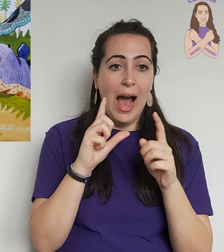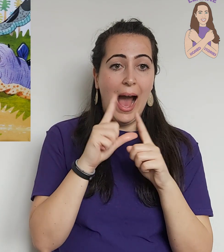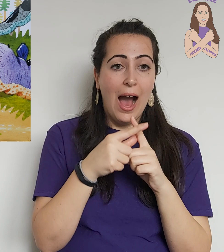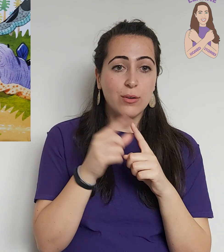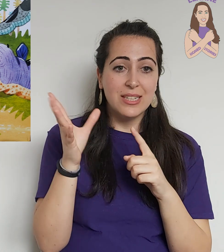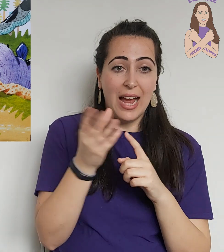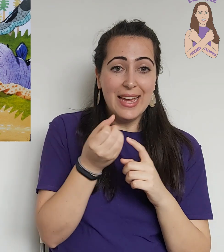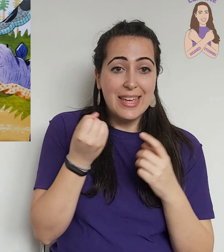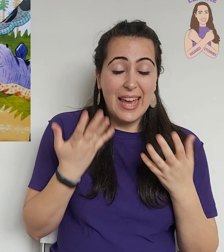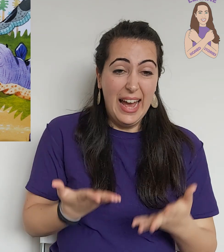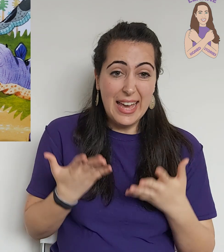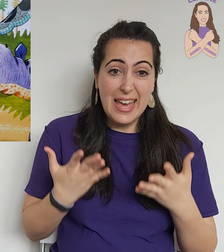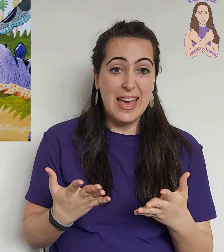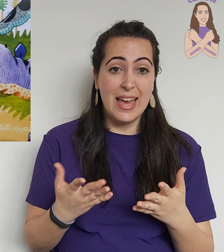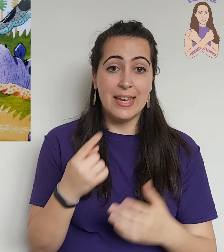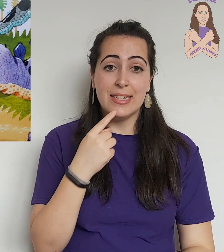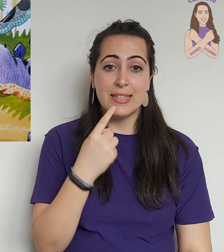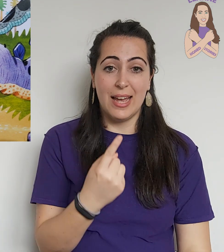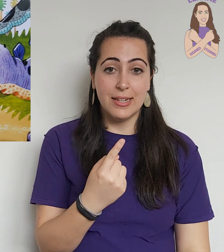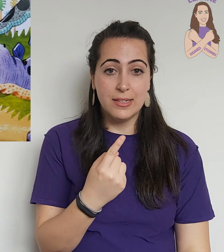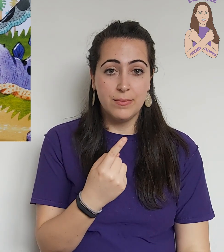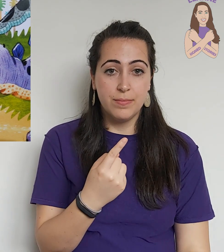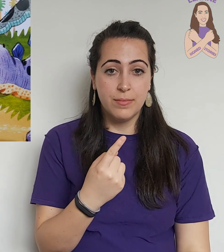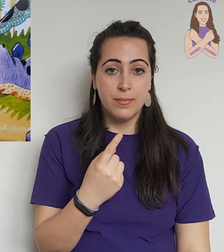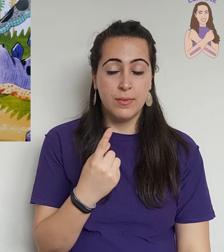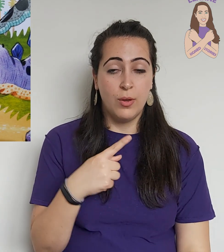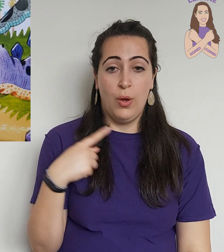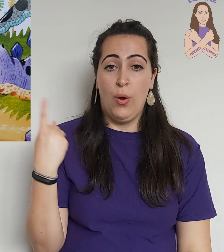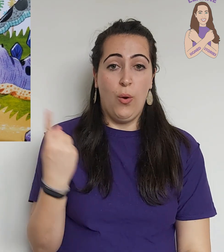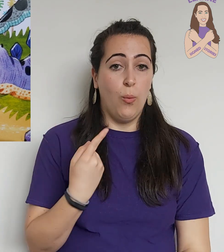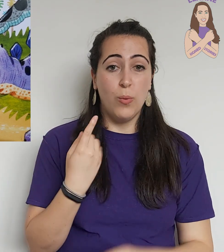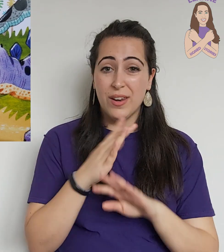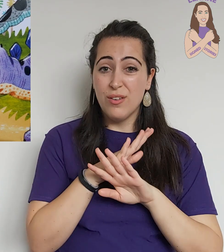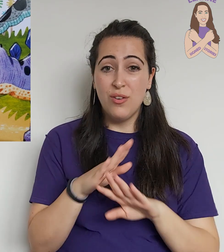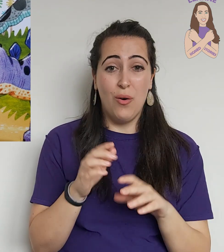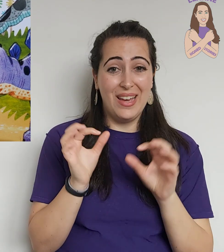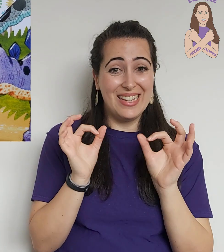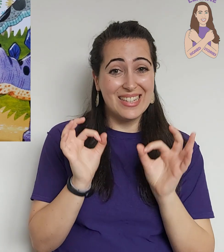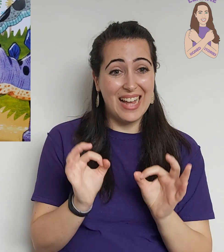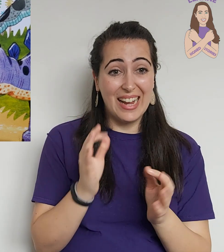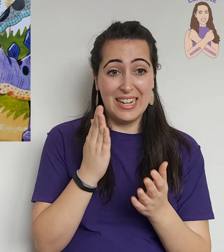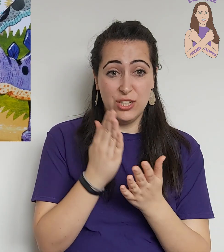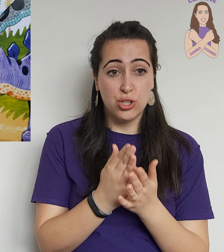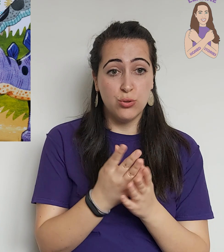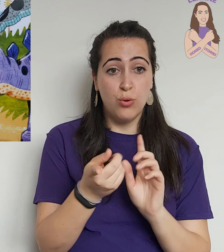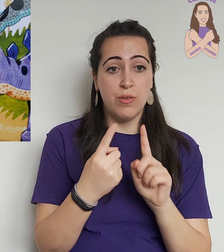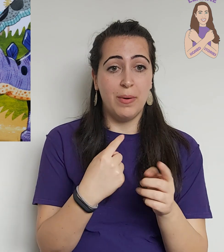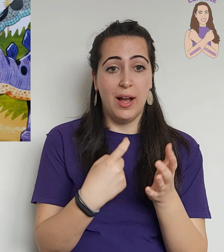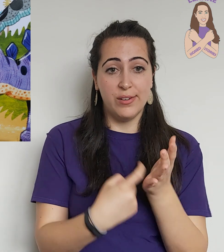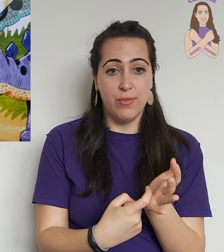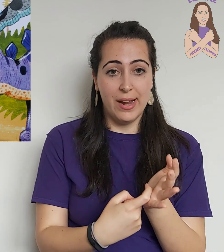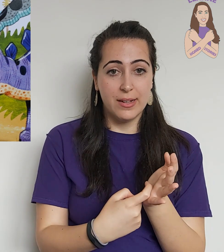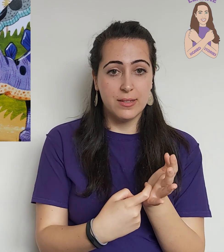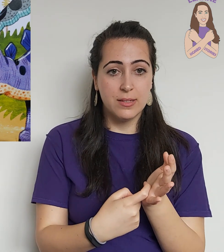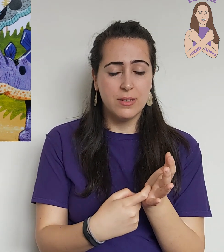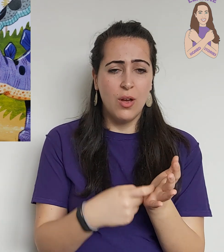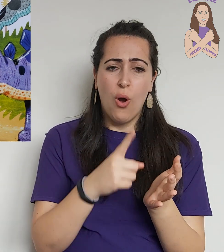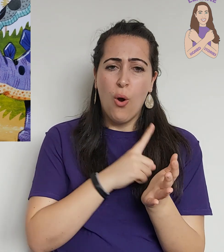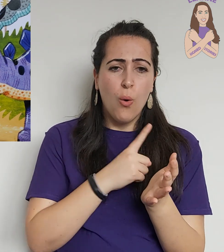did I get here?" he said. "We're not exactly sure," replied Rex.